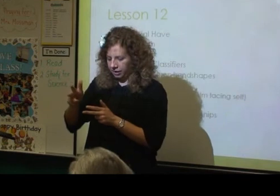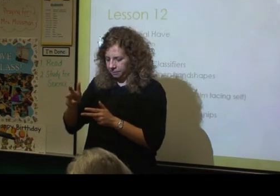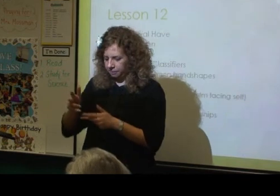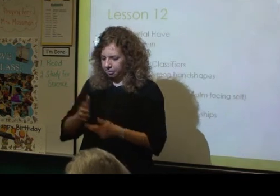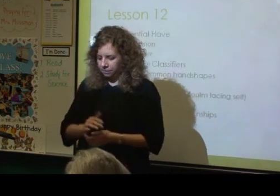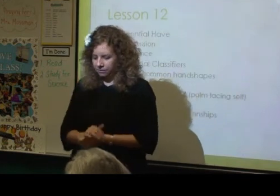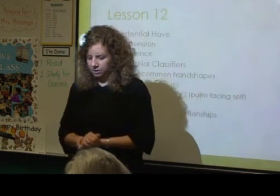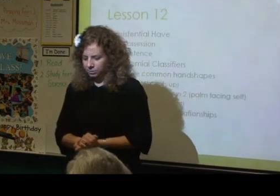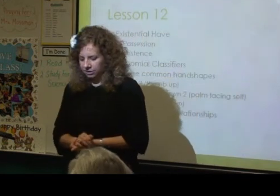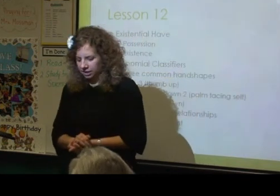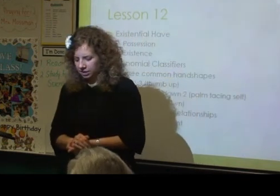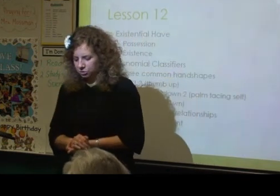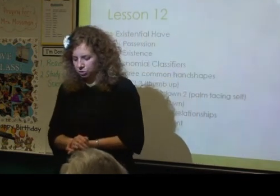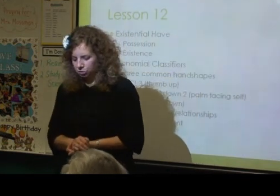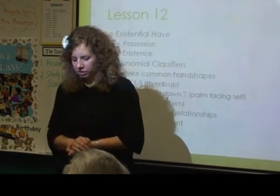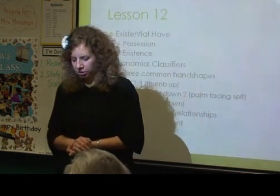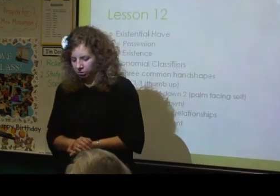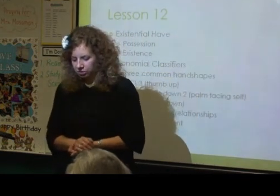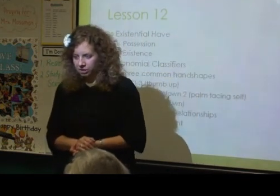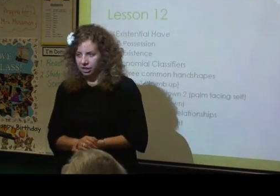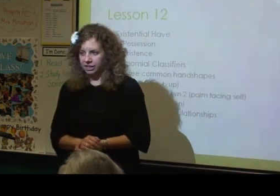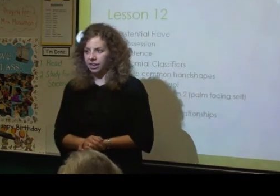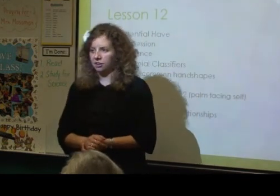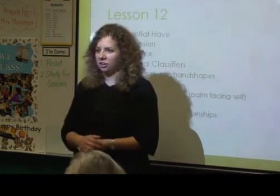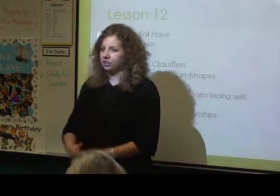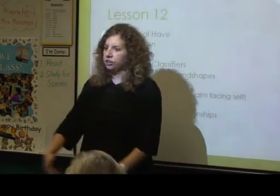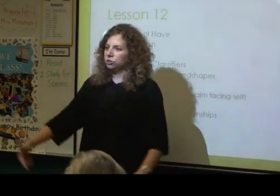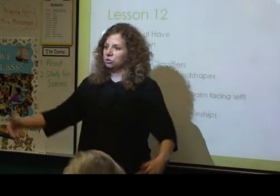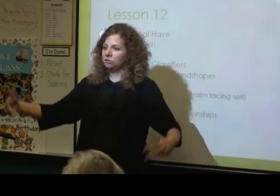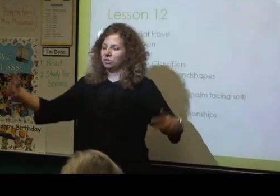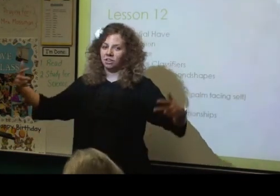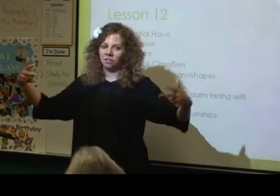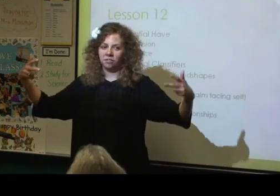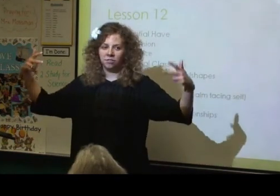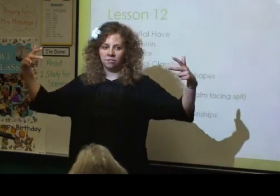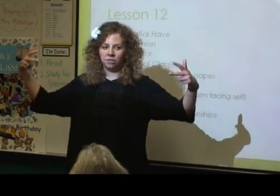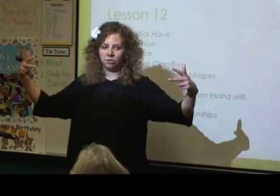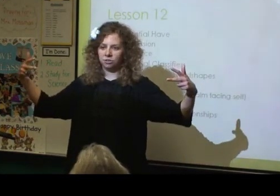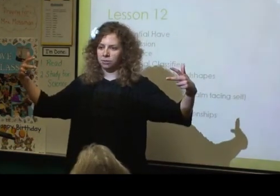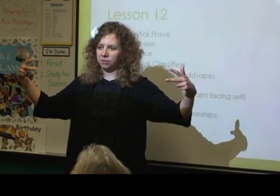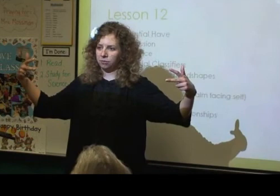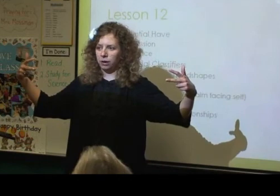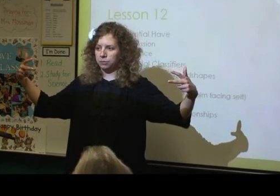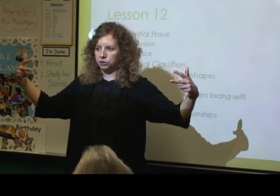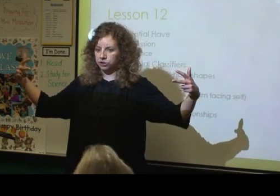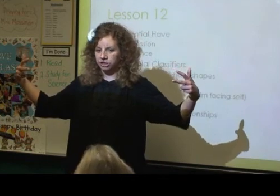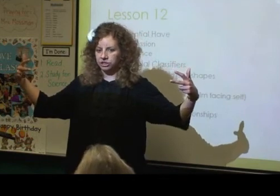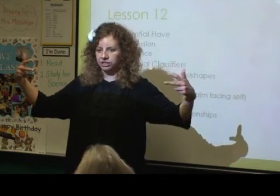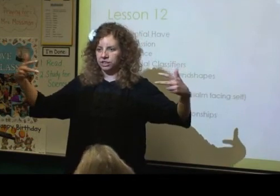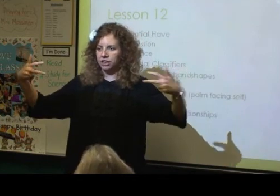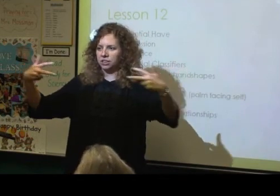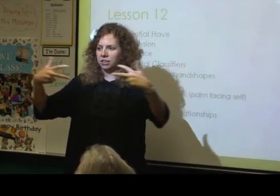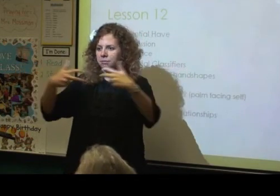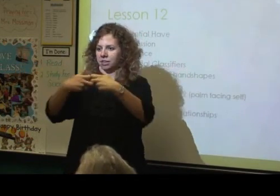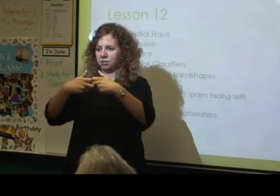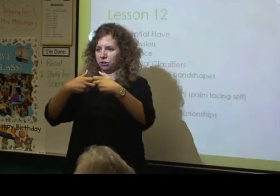Okay. This one says two vehicles colliding head on. So if you think of vehicles coming from opposite directions, they come together and